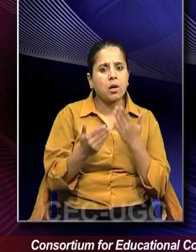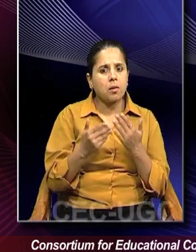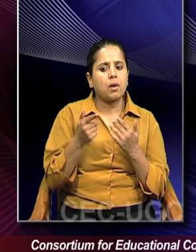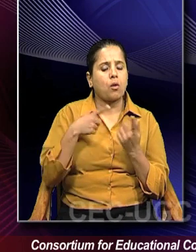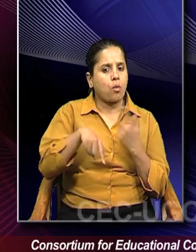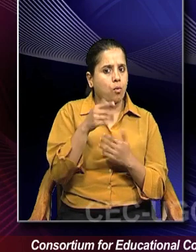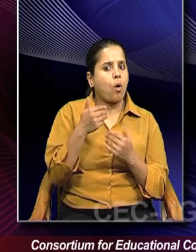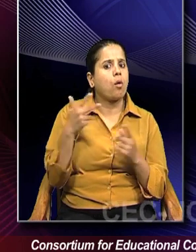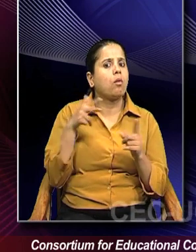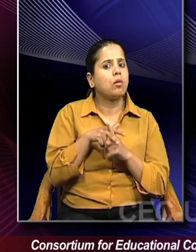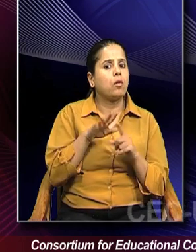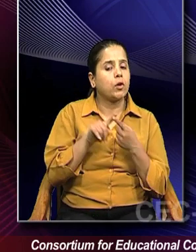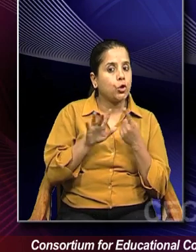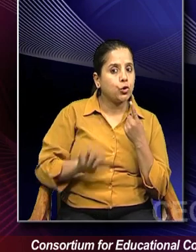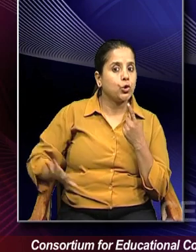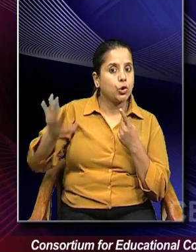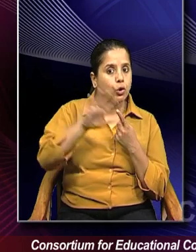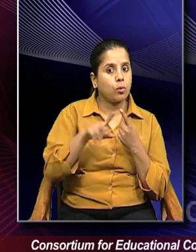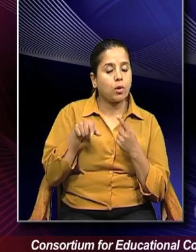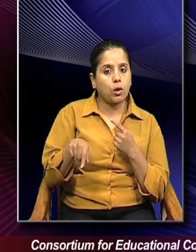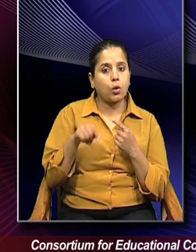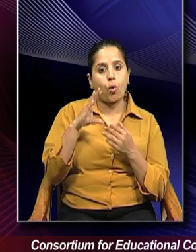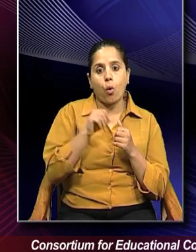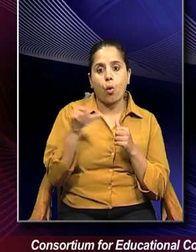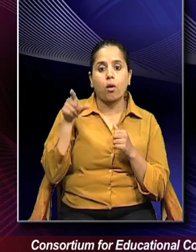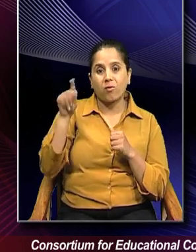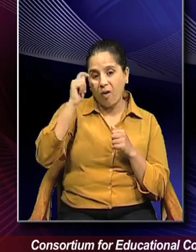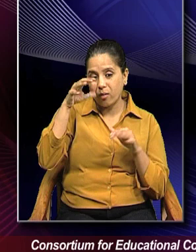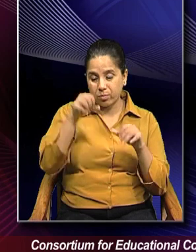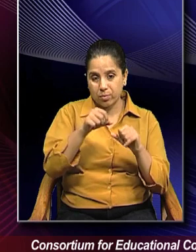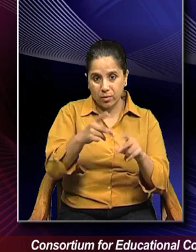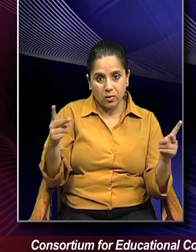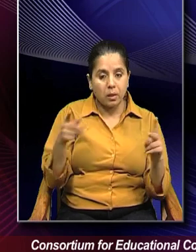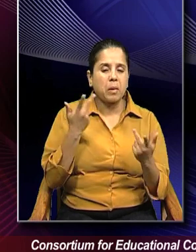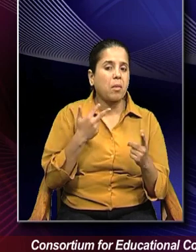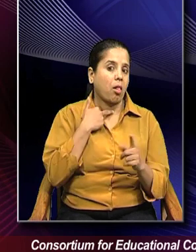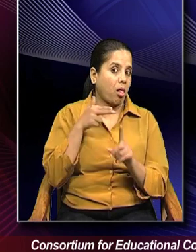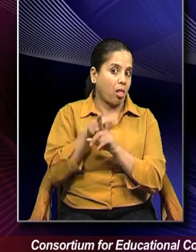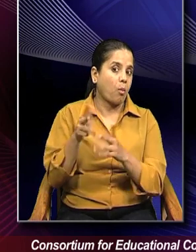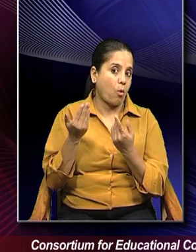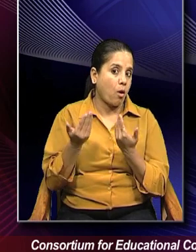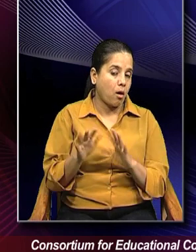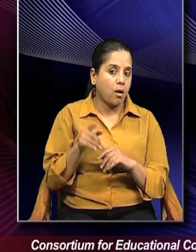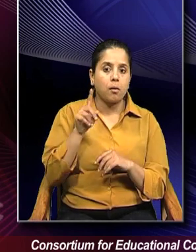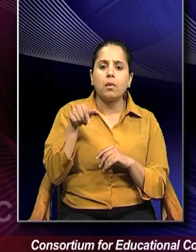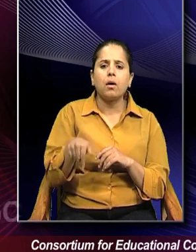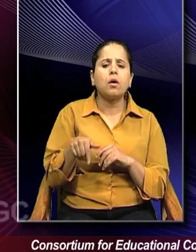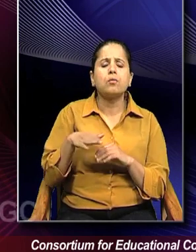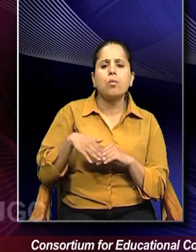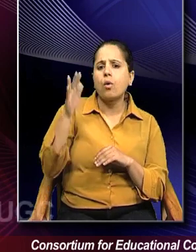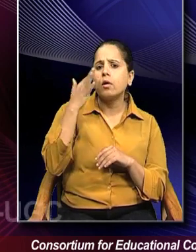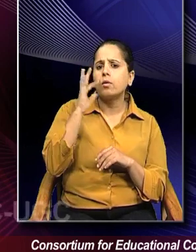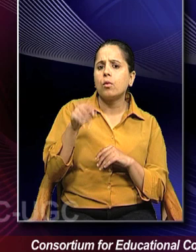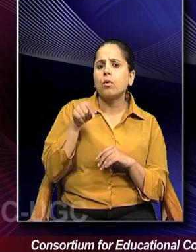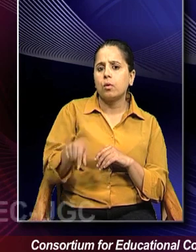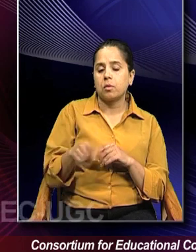disturbed the European colonial order, but nevertheless it was more important